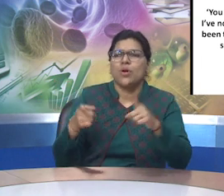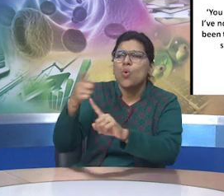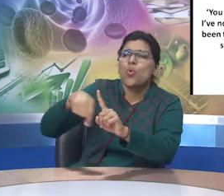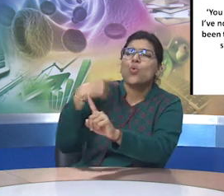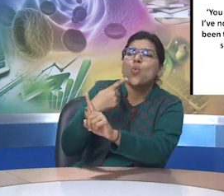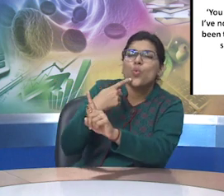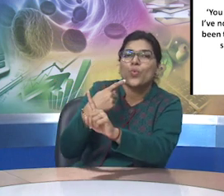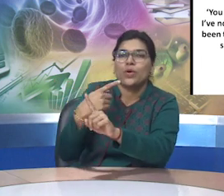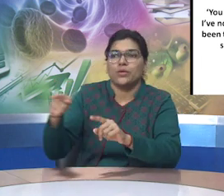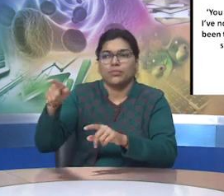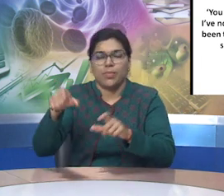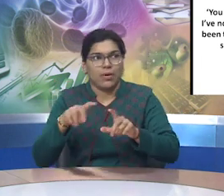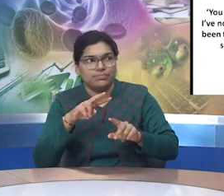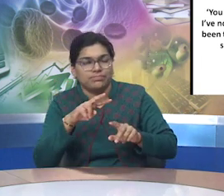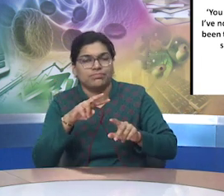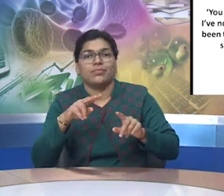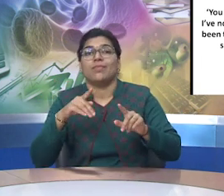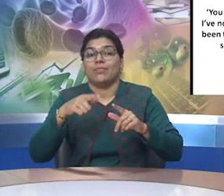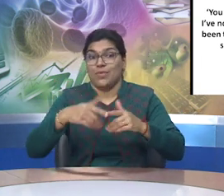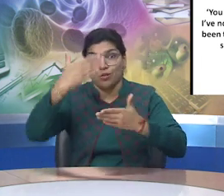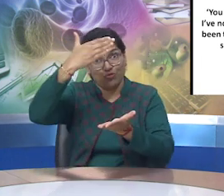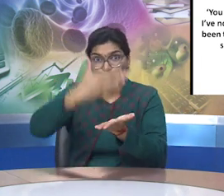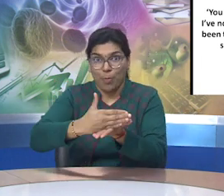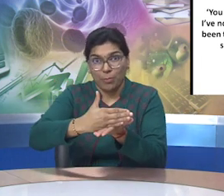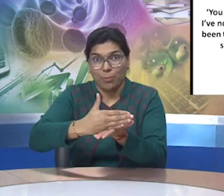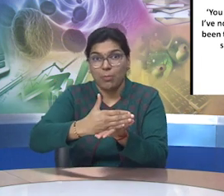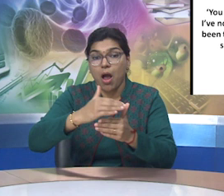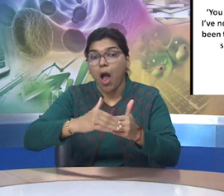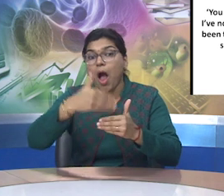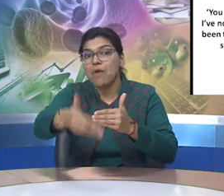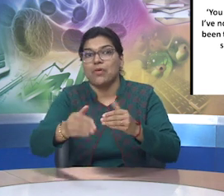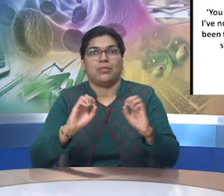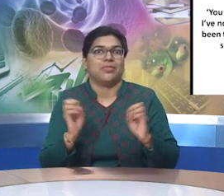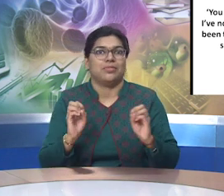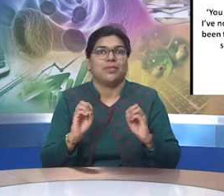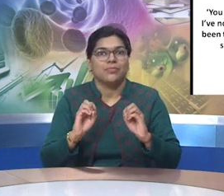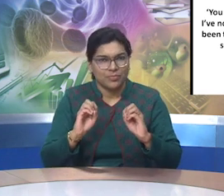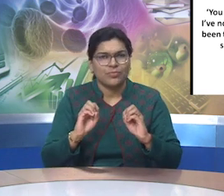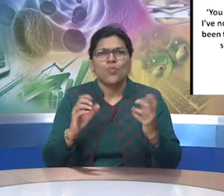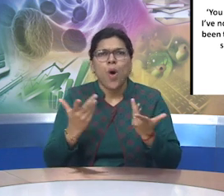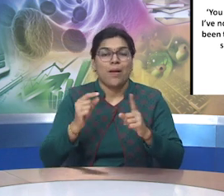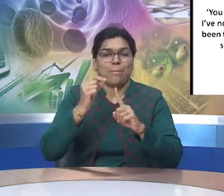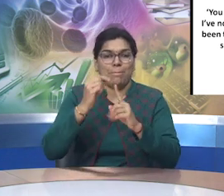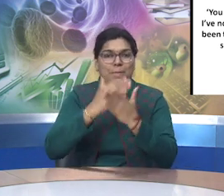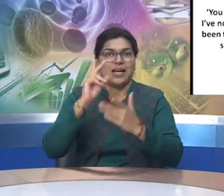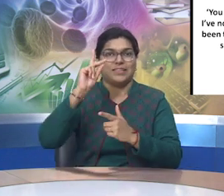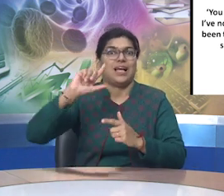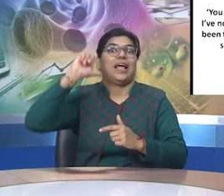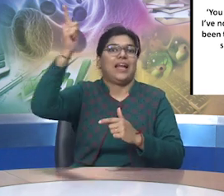The masters asked from teacher, "Are you sure? Who are you?" The chapter